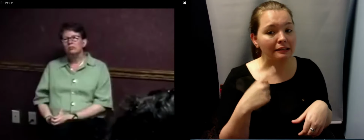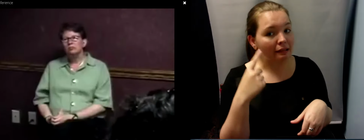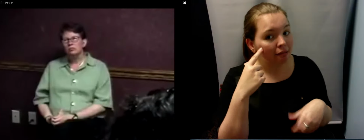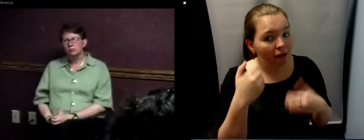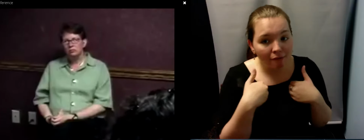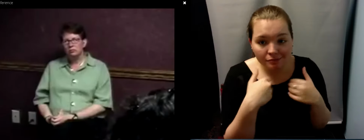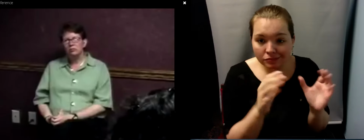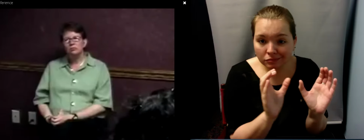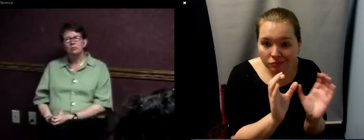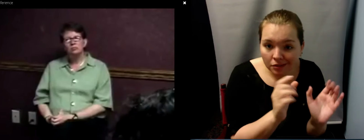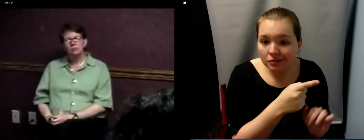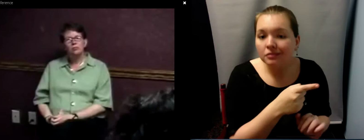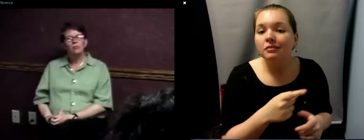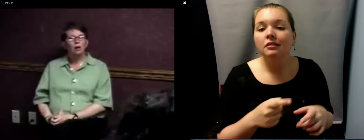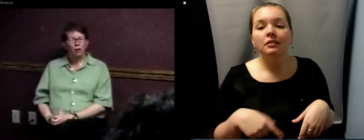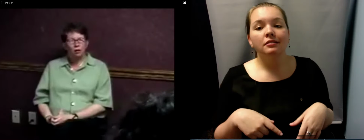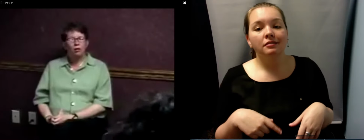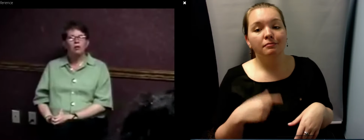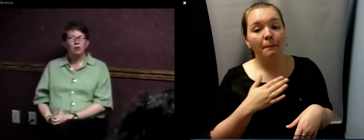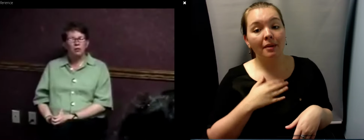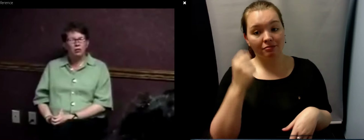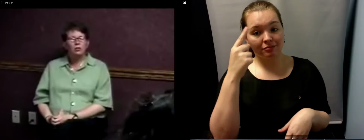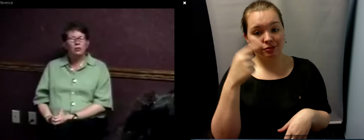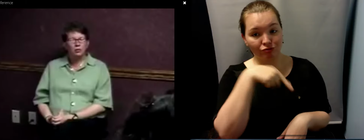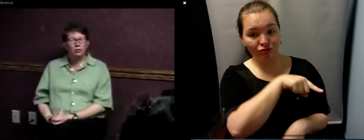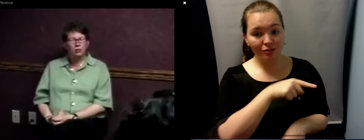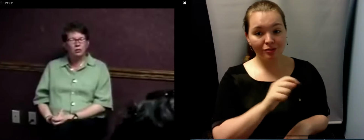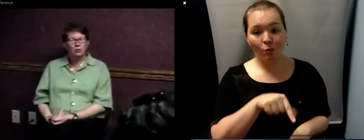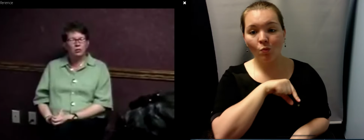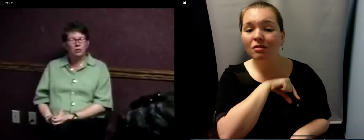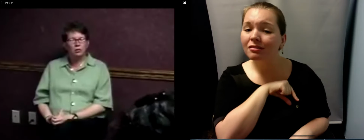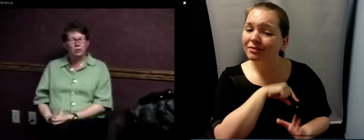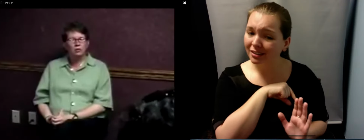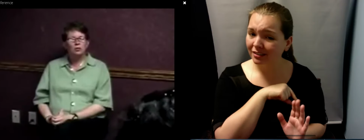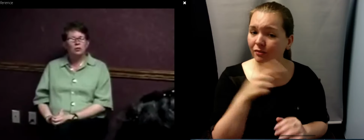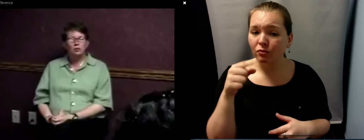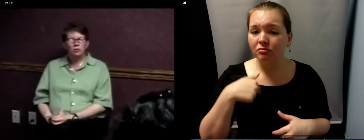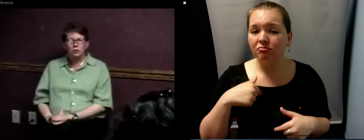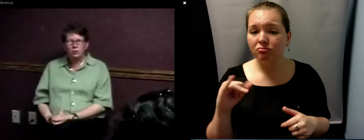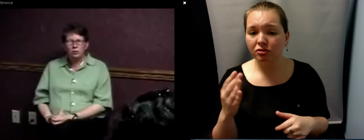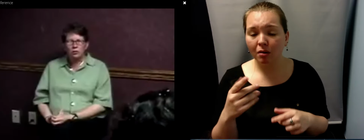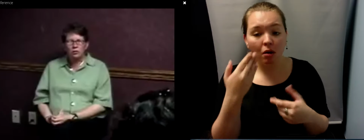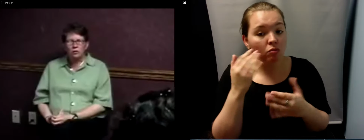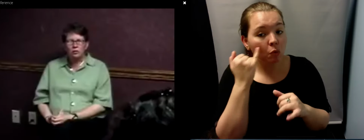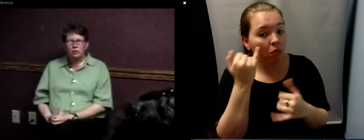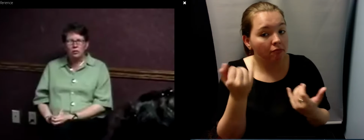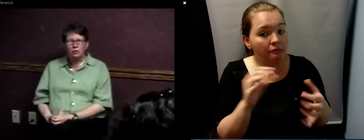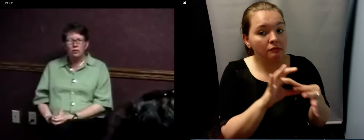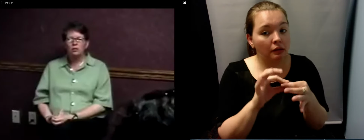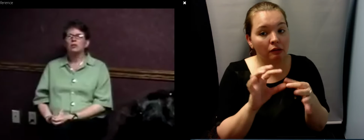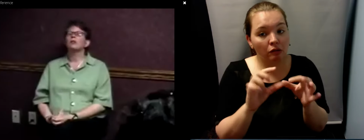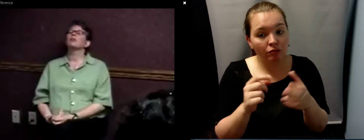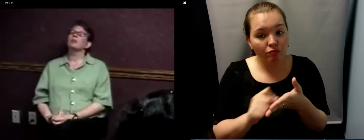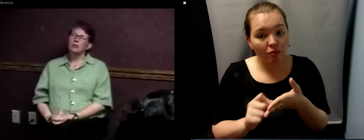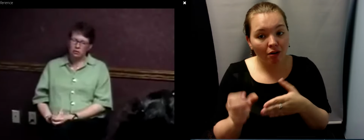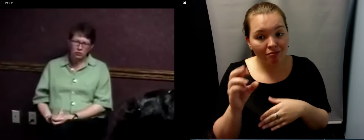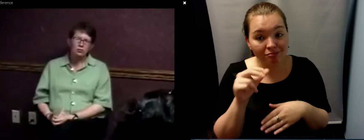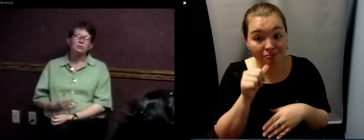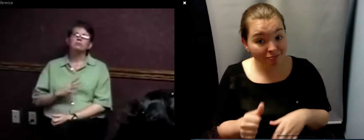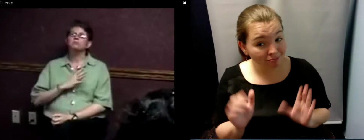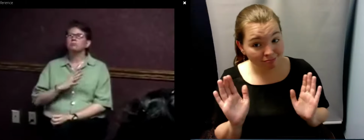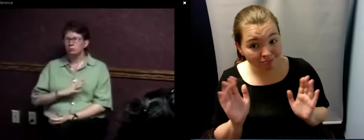so my understanding is that she's qualified to be doing the job. I don't know if that has something to do with the writing or not, what exactly they're